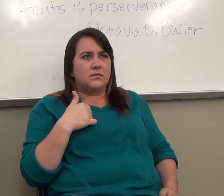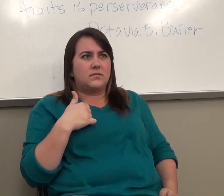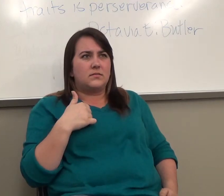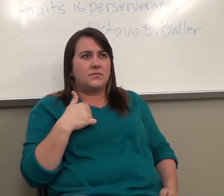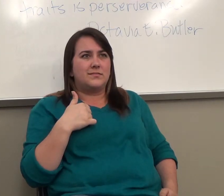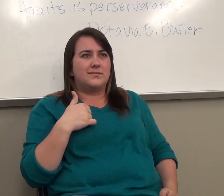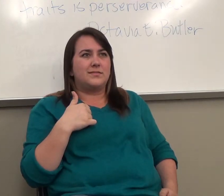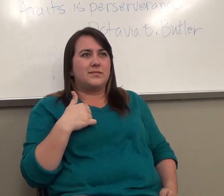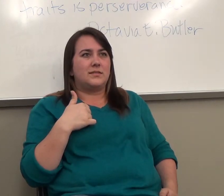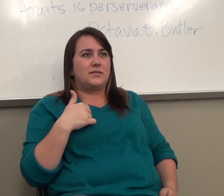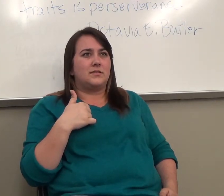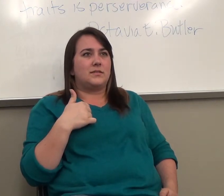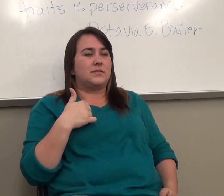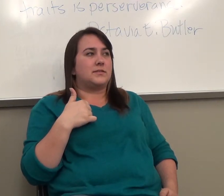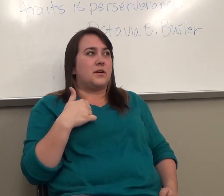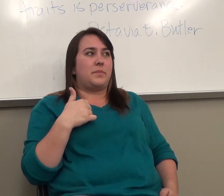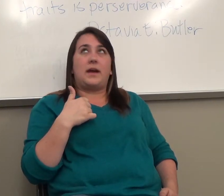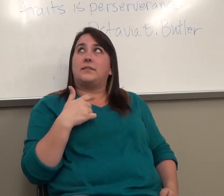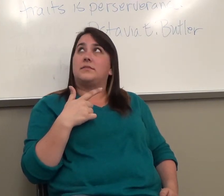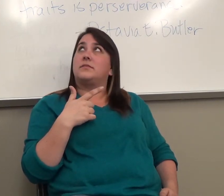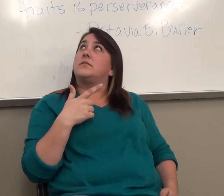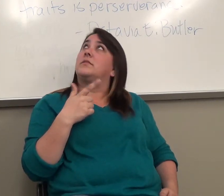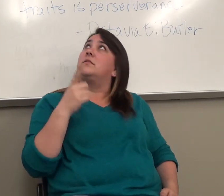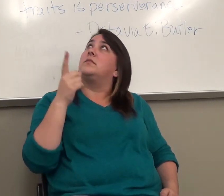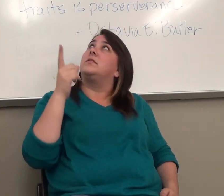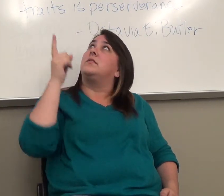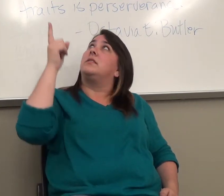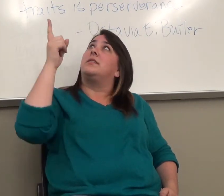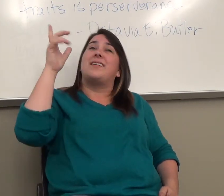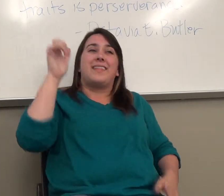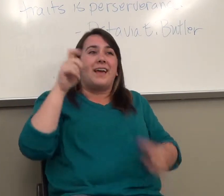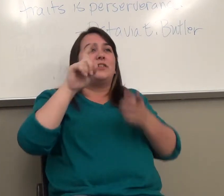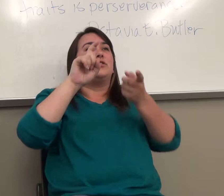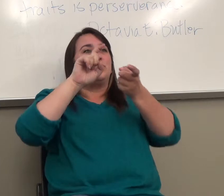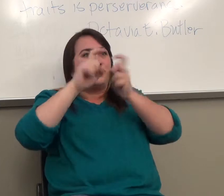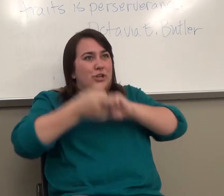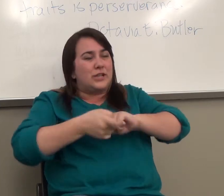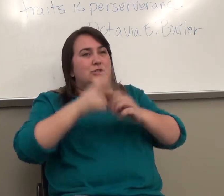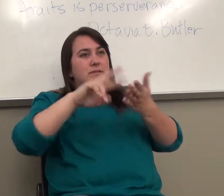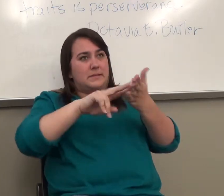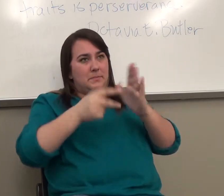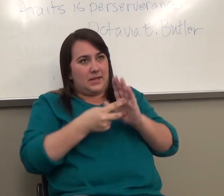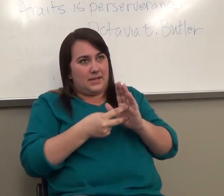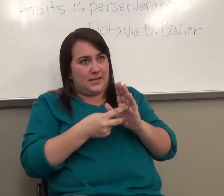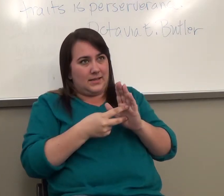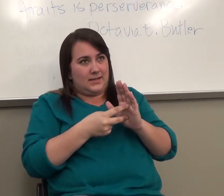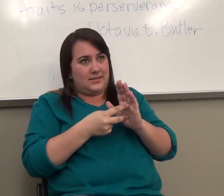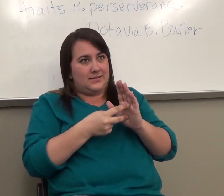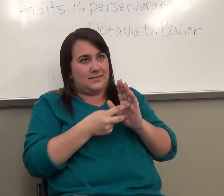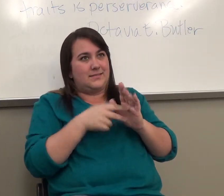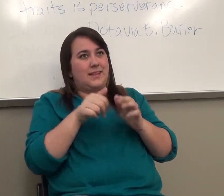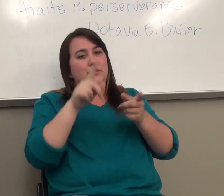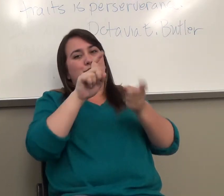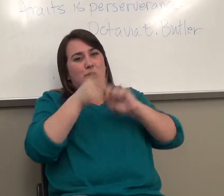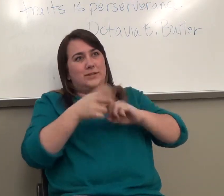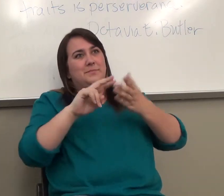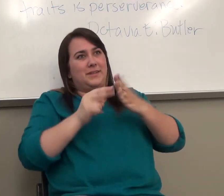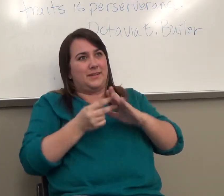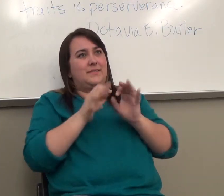That, and I made a little Because it's note, not past. that changes the meaning. So this is another thing that I hope to help